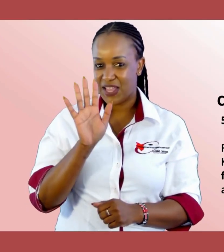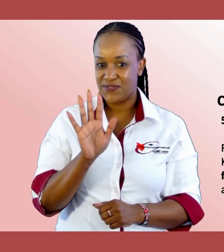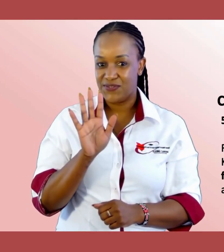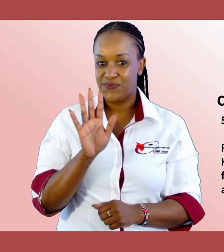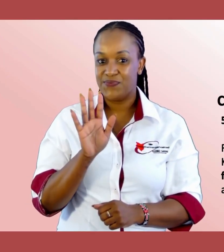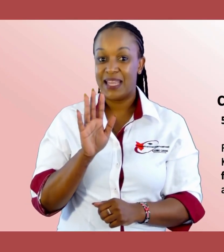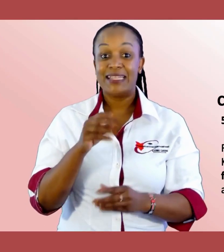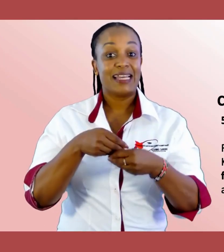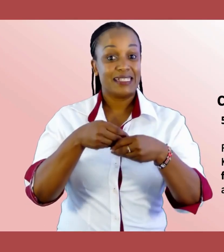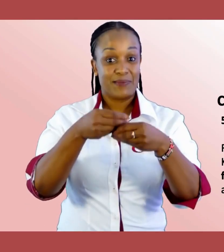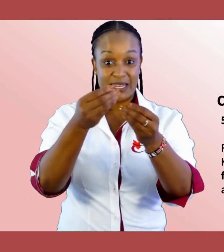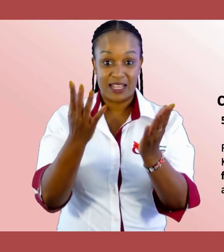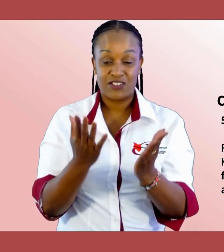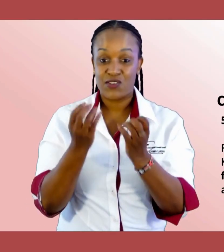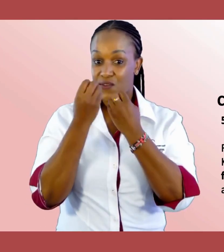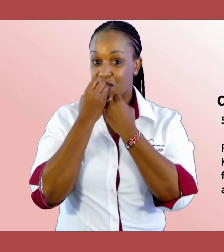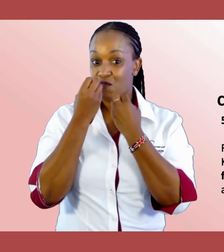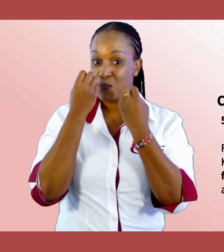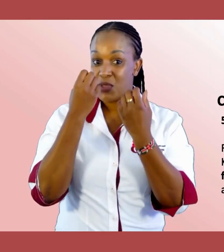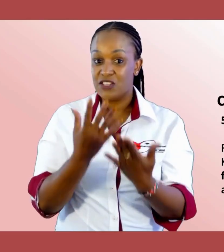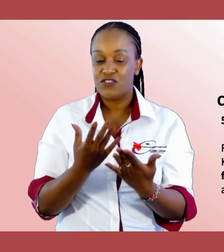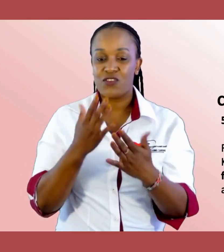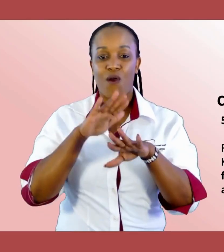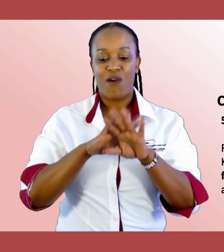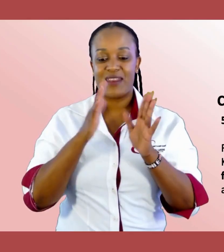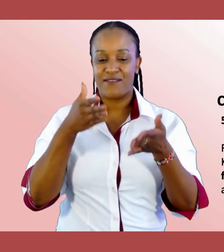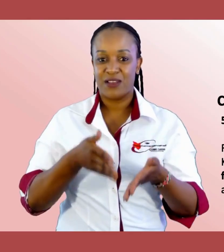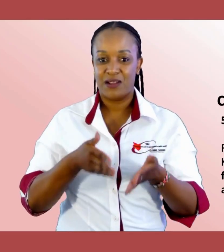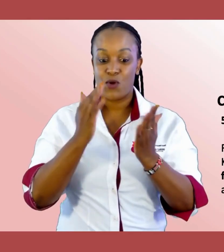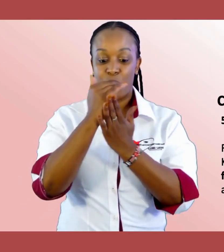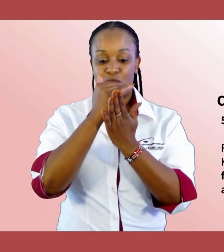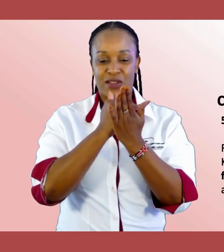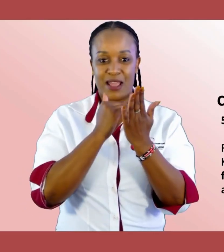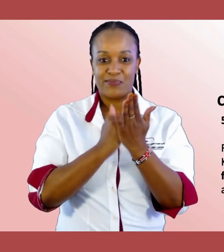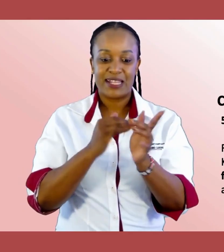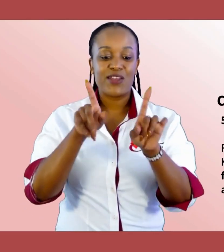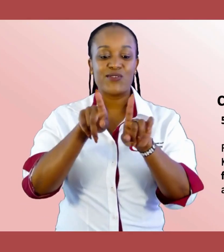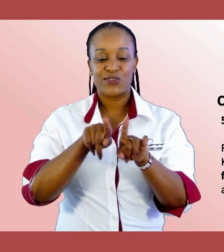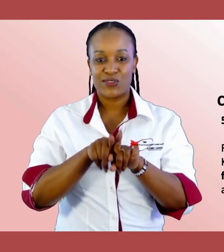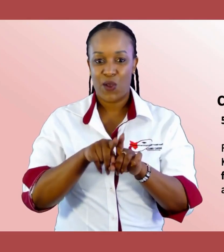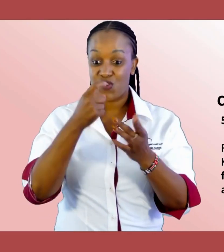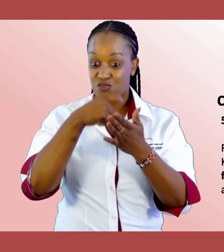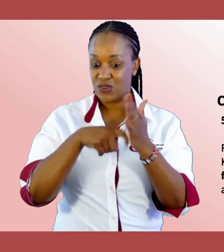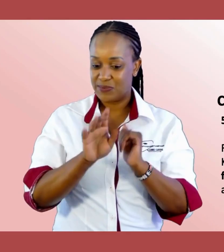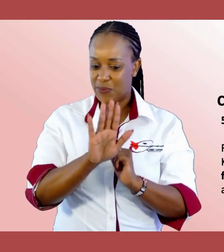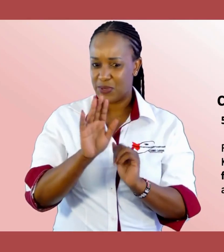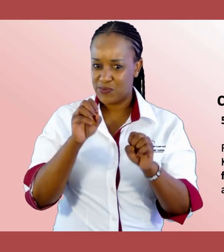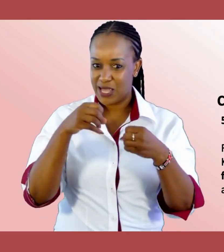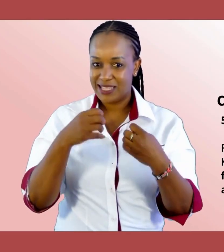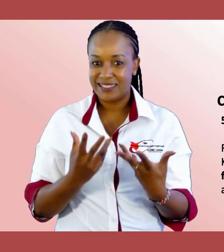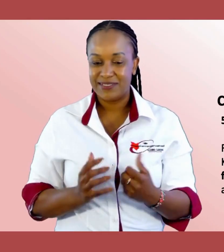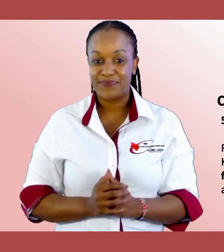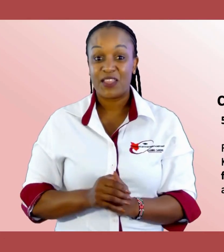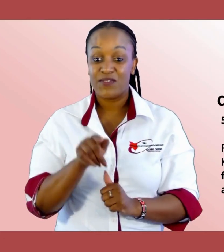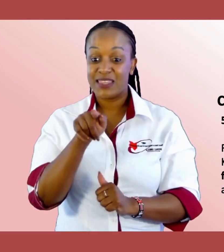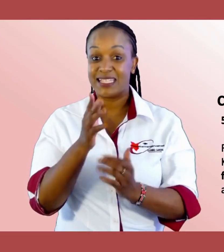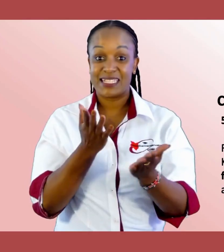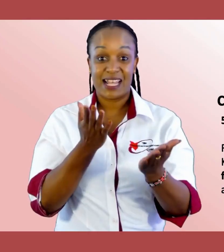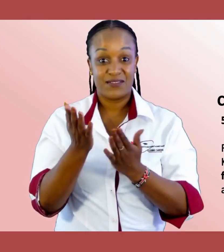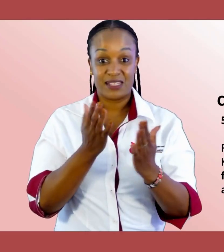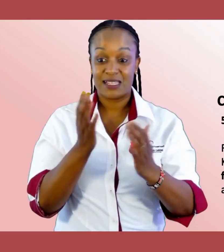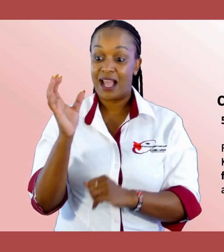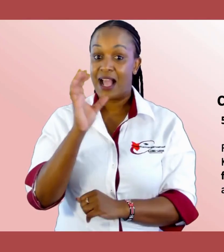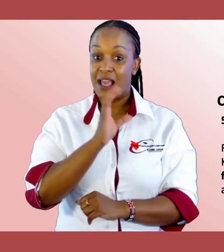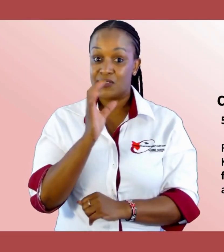5. Dissemination of information on available programs and their costs. For this service,